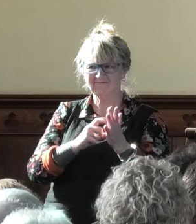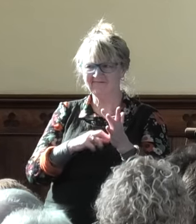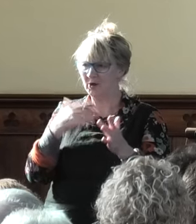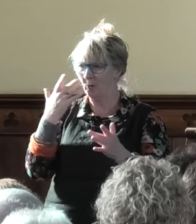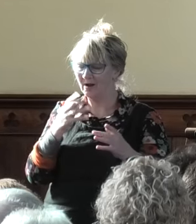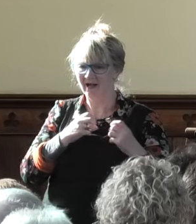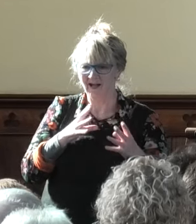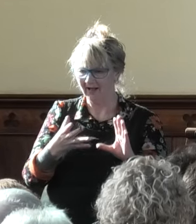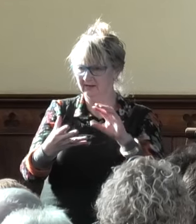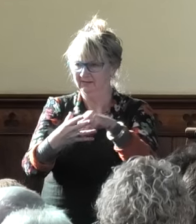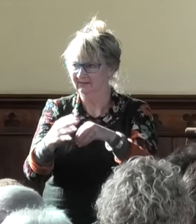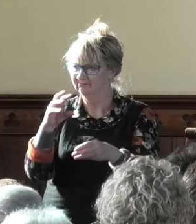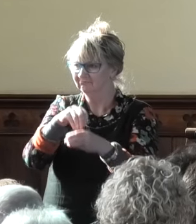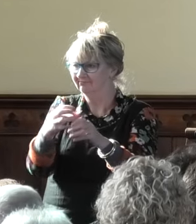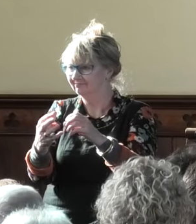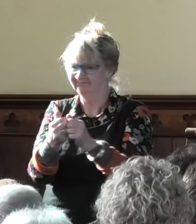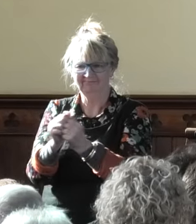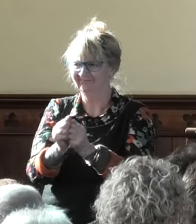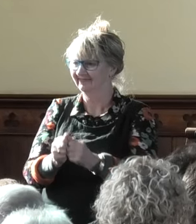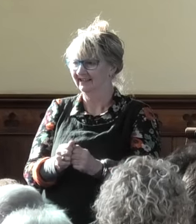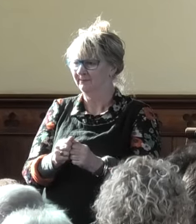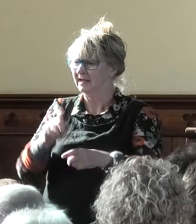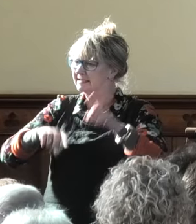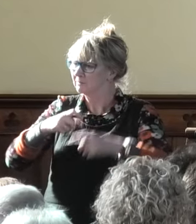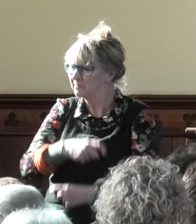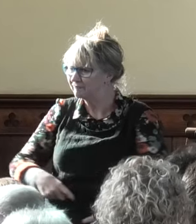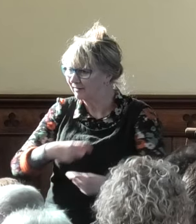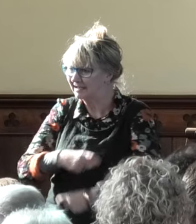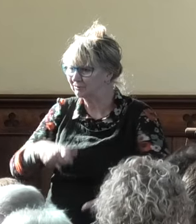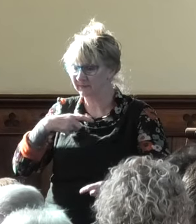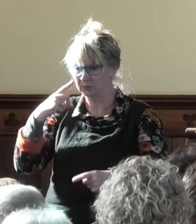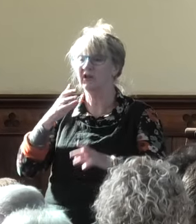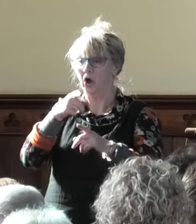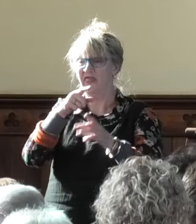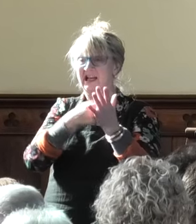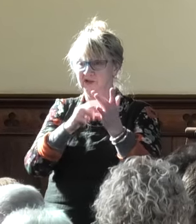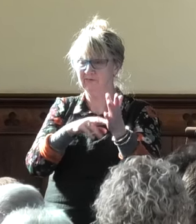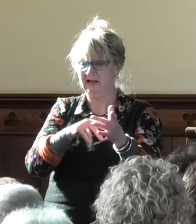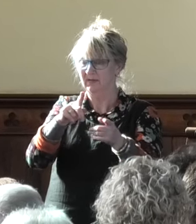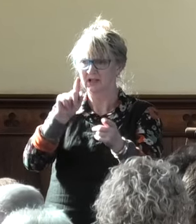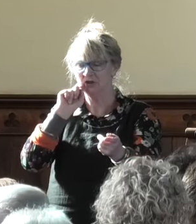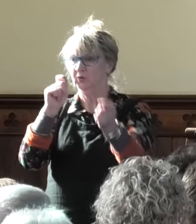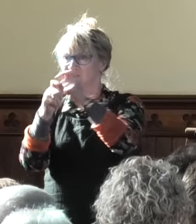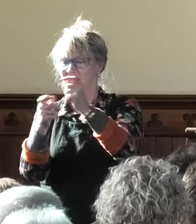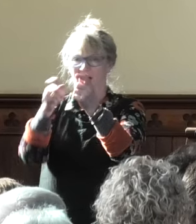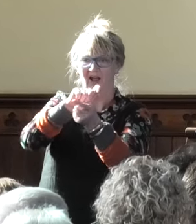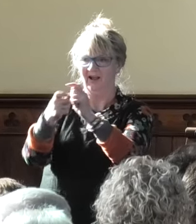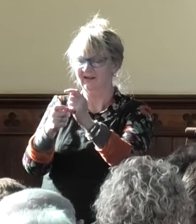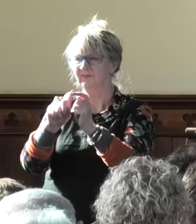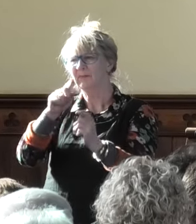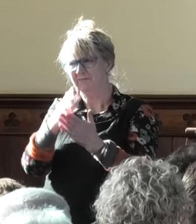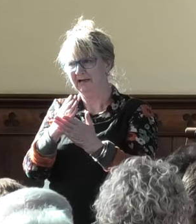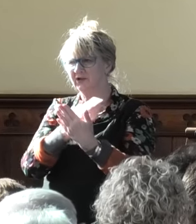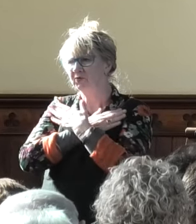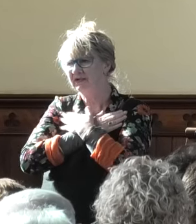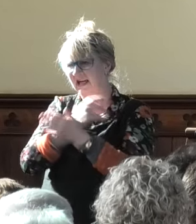are many times he recalled that she changed, which made her frustrating to deal with. But with all our warts and all, she was a loving sister who